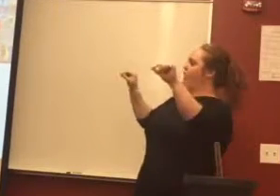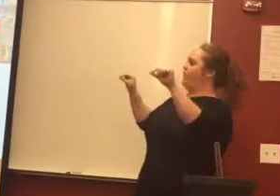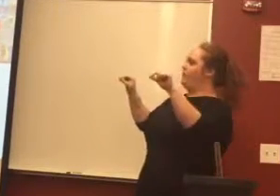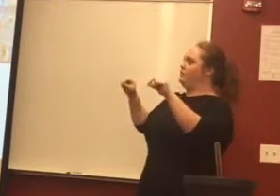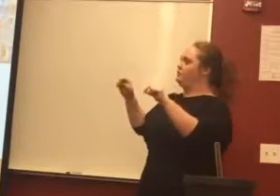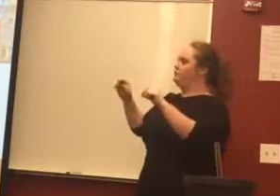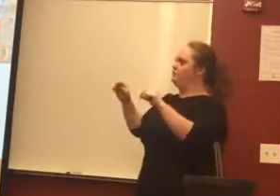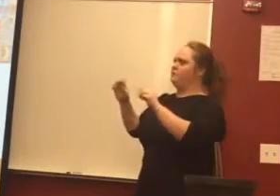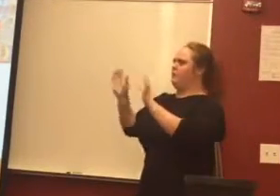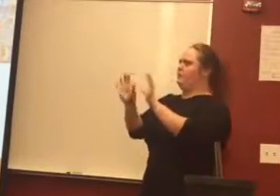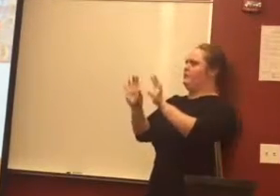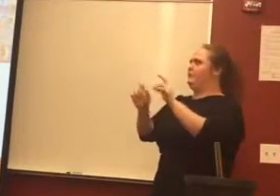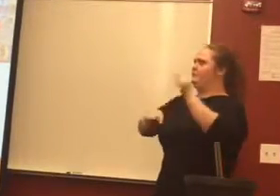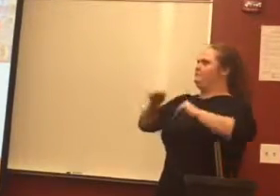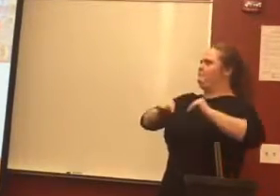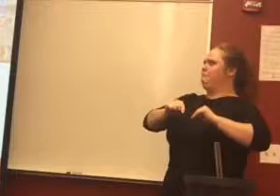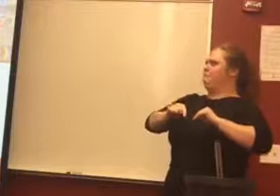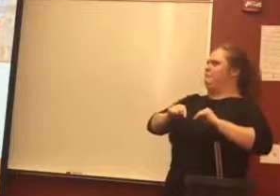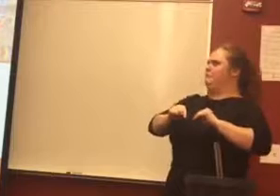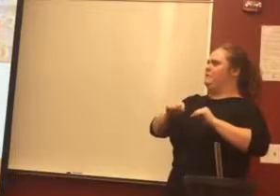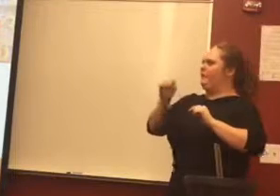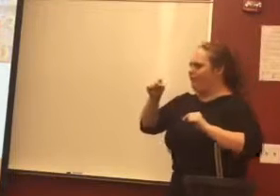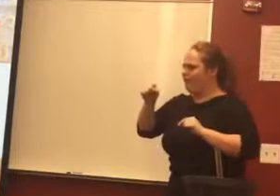out. Yeah.